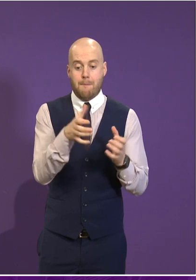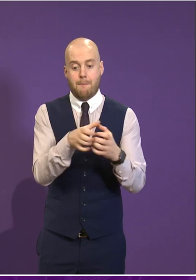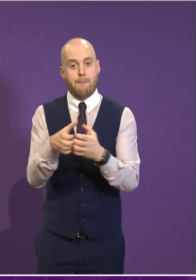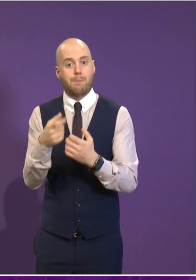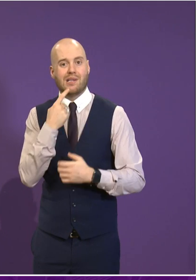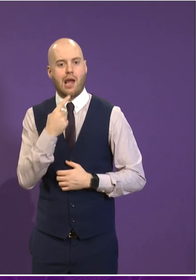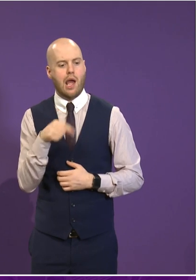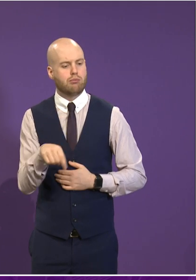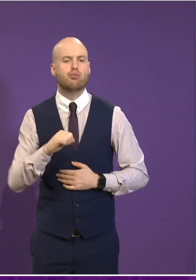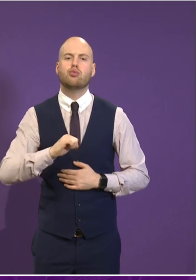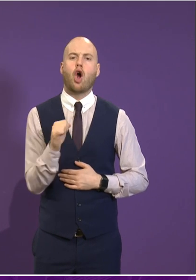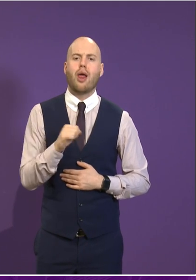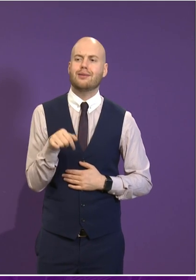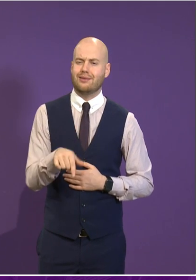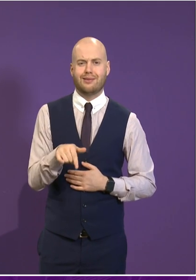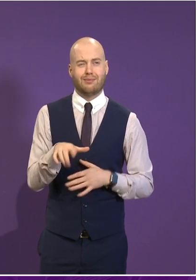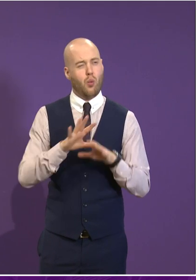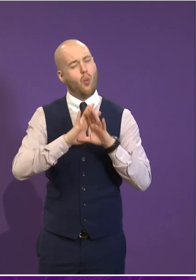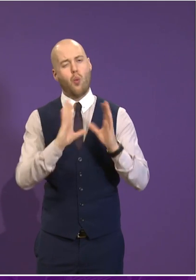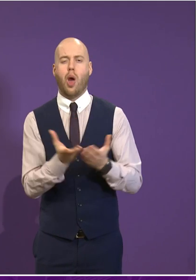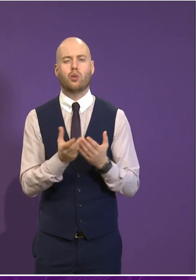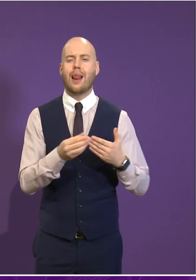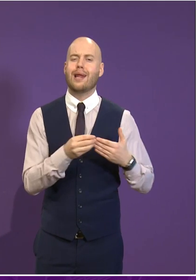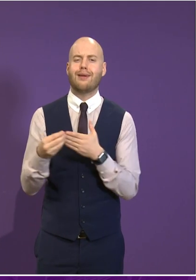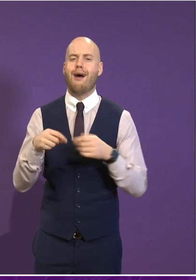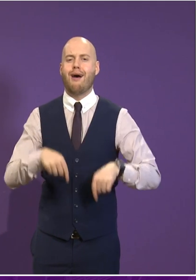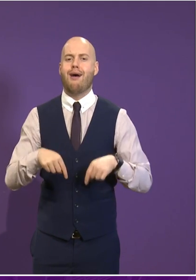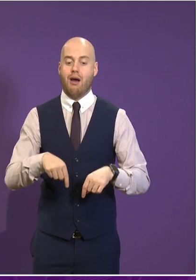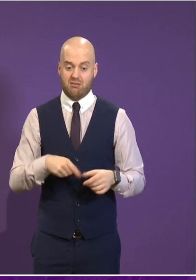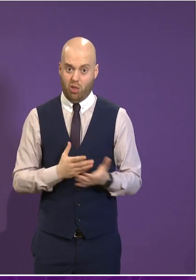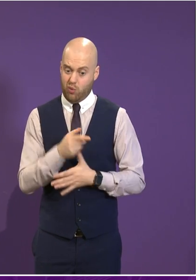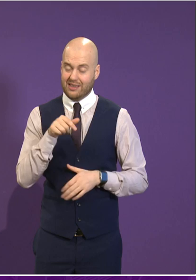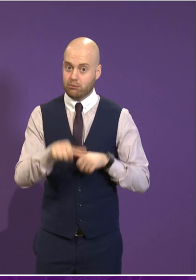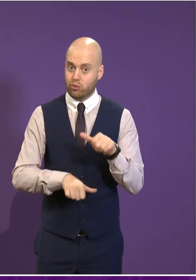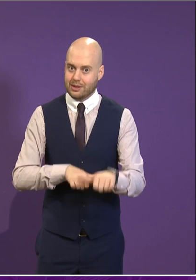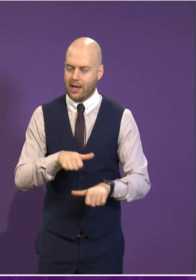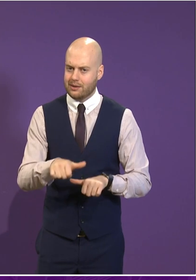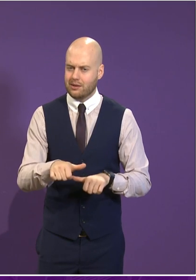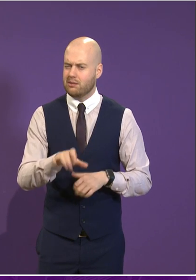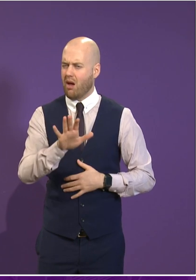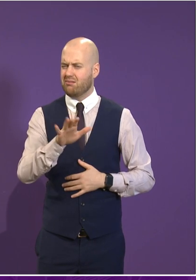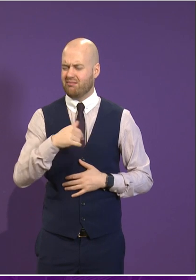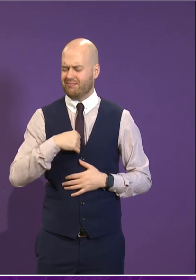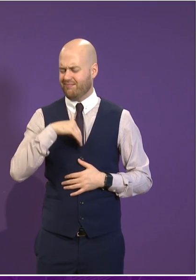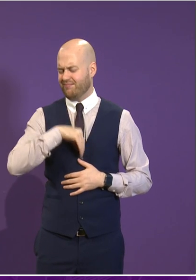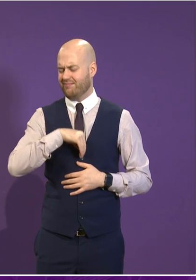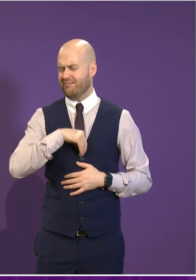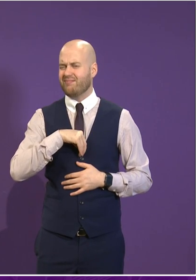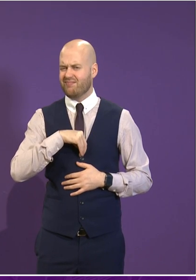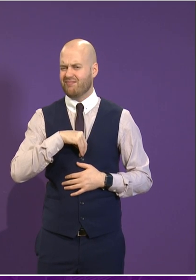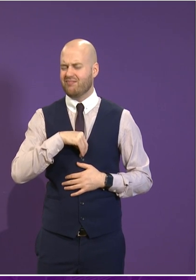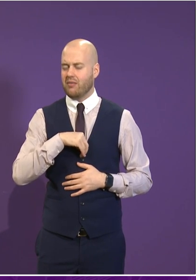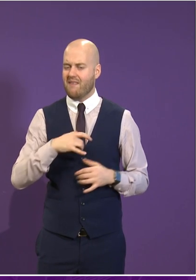say that Scotland is a world leader in this process, but I've absolutely, you know, no doubt that as